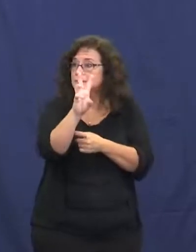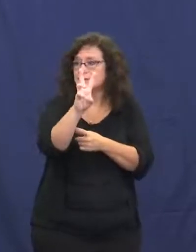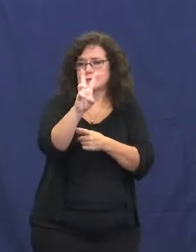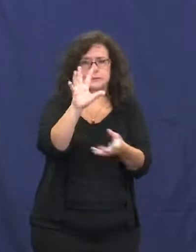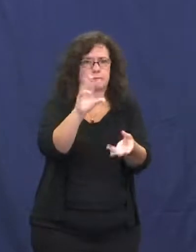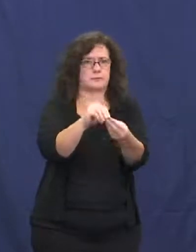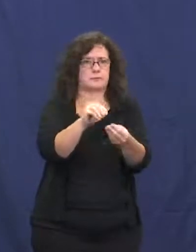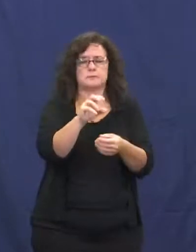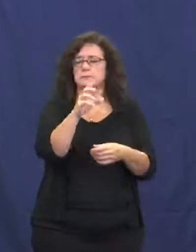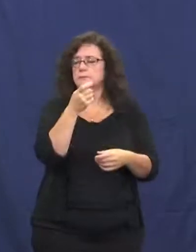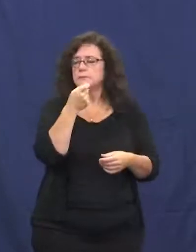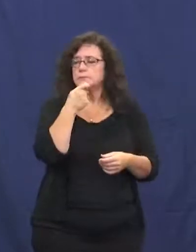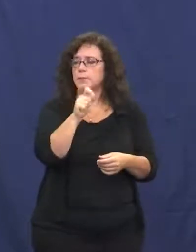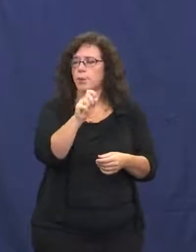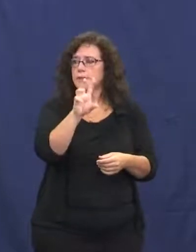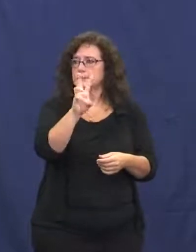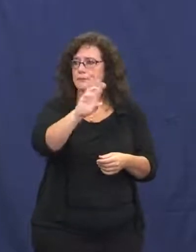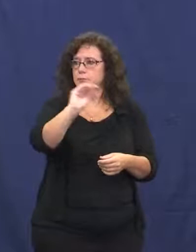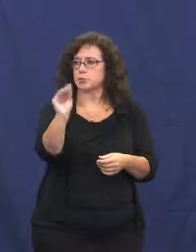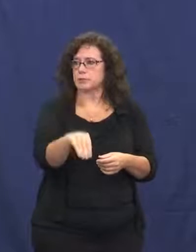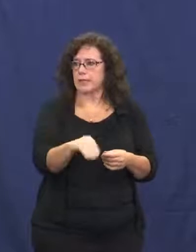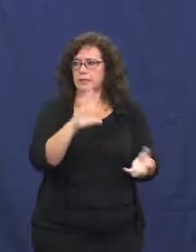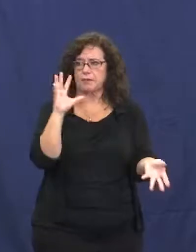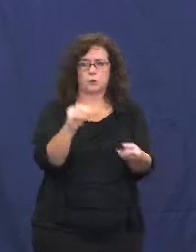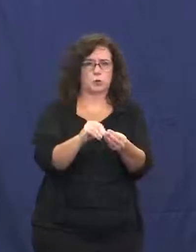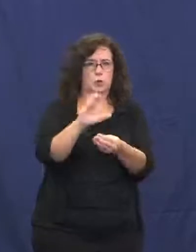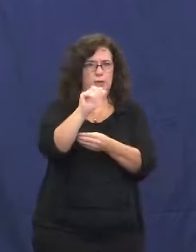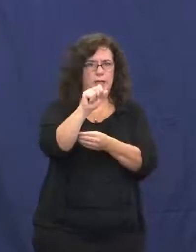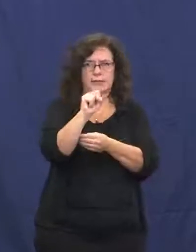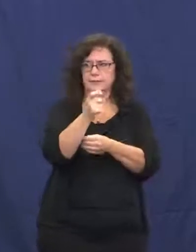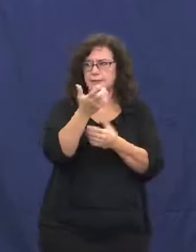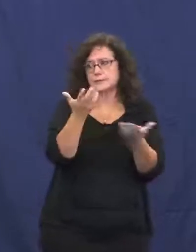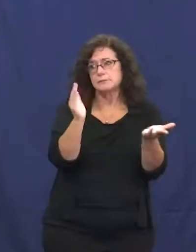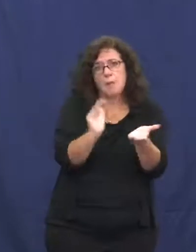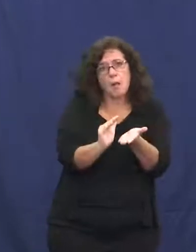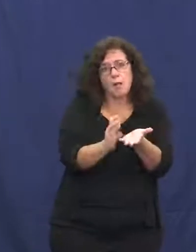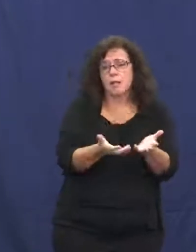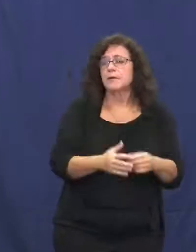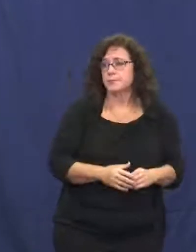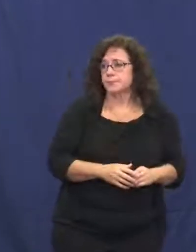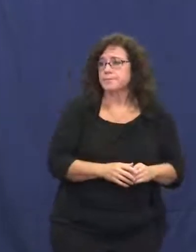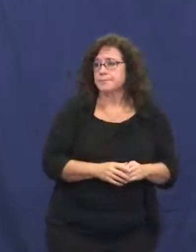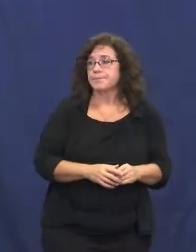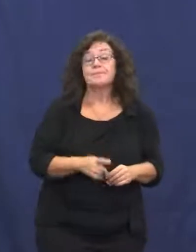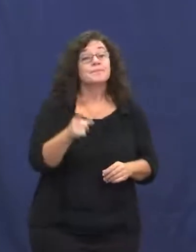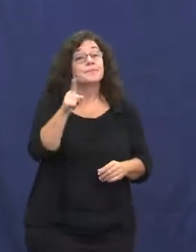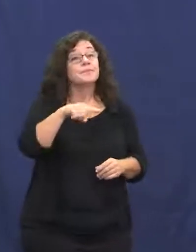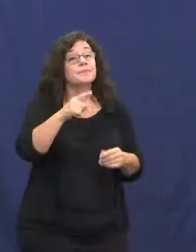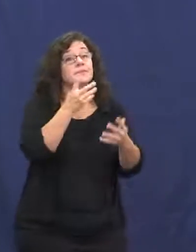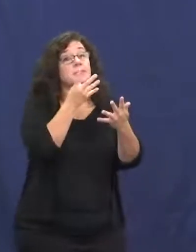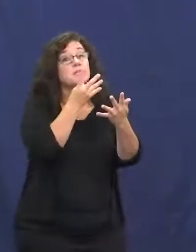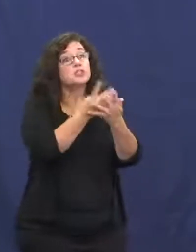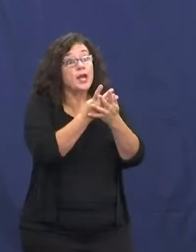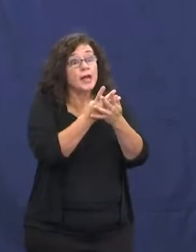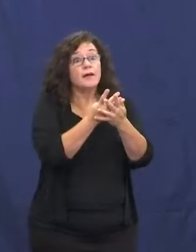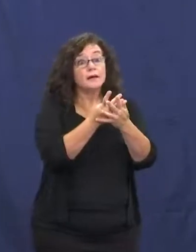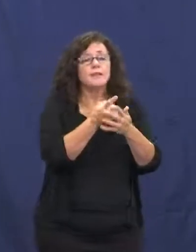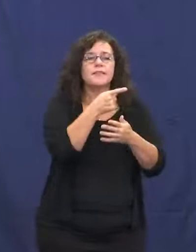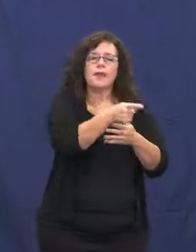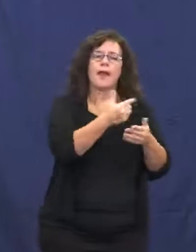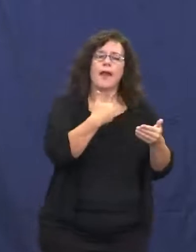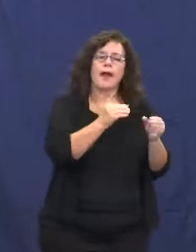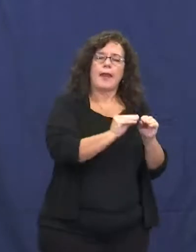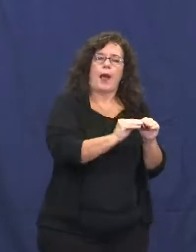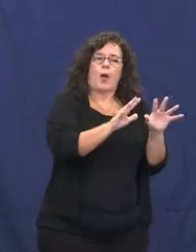Inmates, we've been reporting a jail outbreak that is, while under control, it did increase